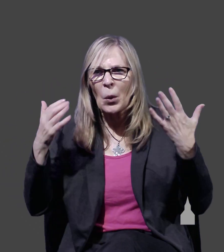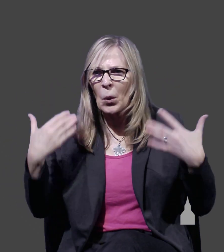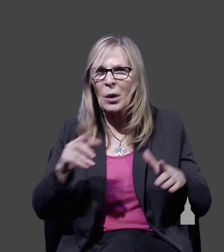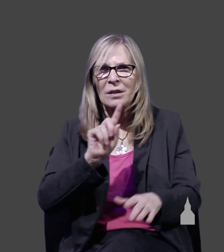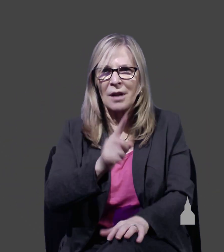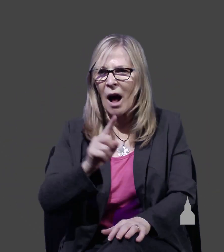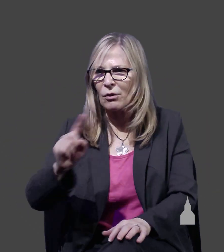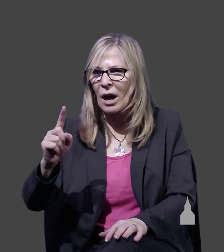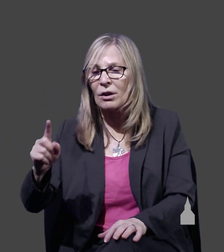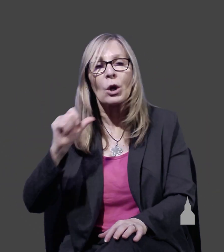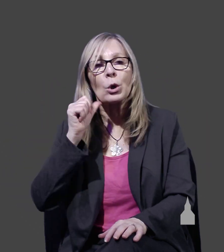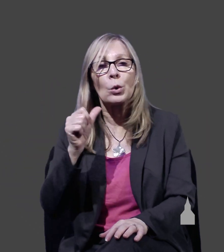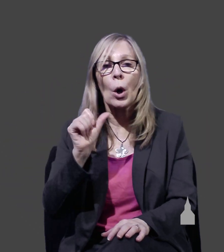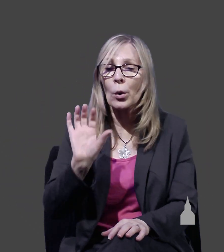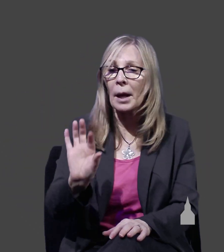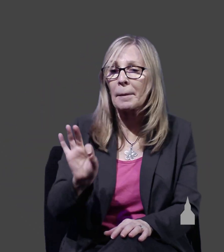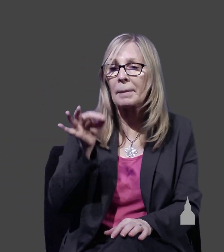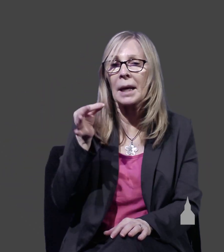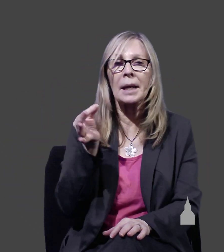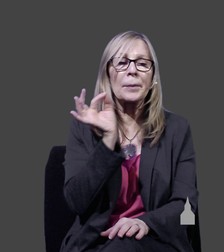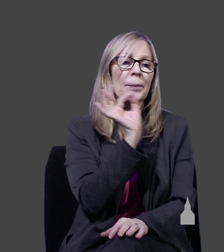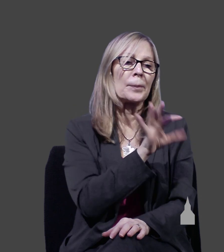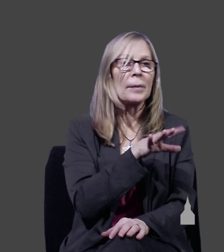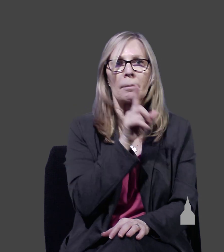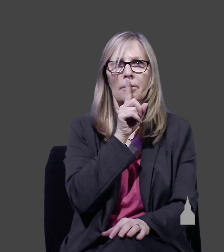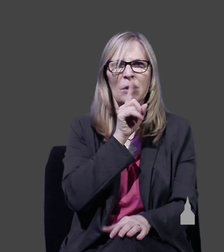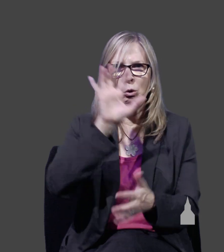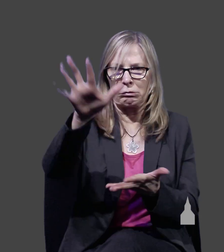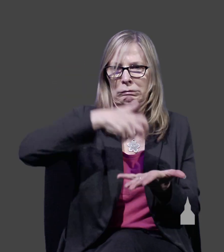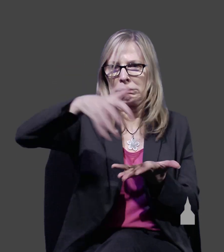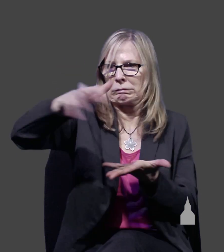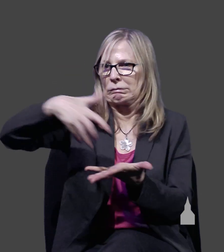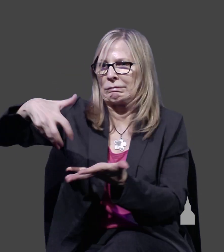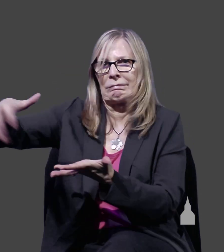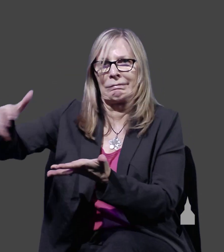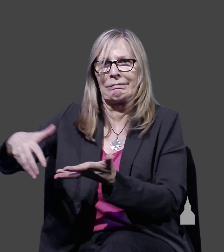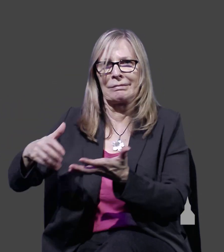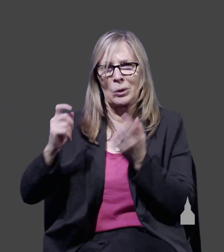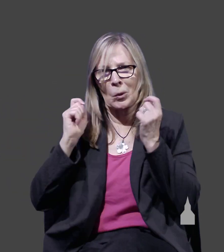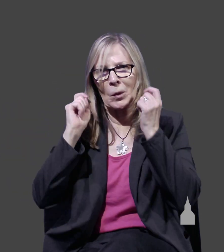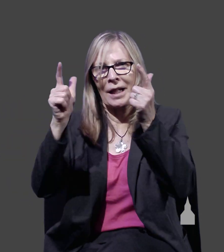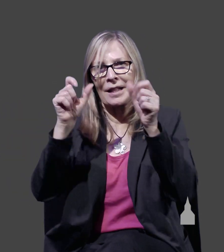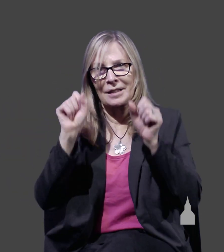You don't look through and grab the best one. You grab them all and put them in your cart as quickly as you can.